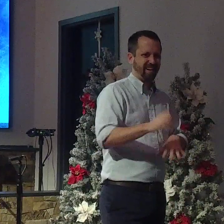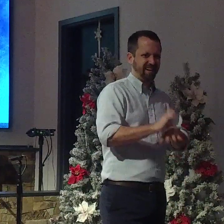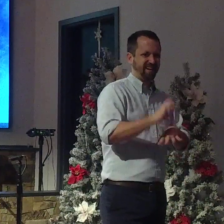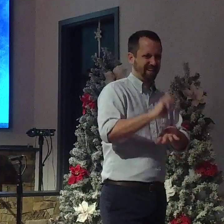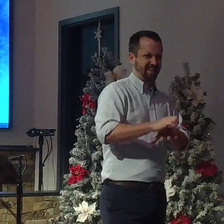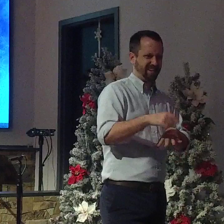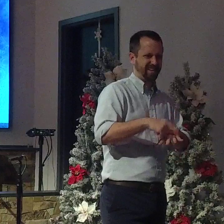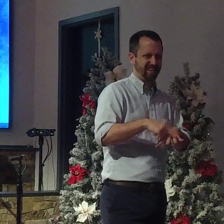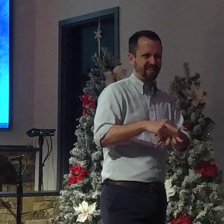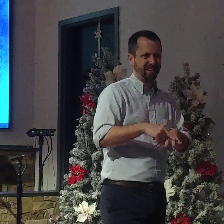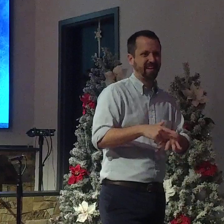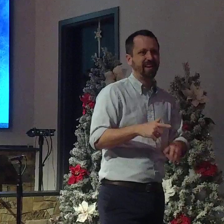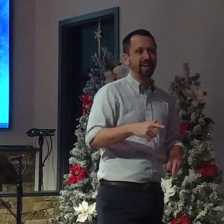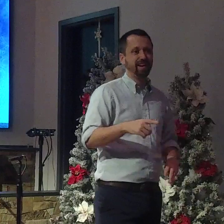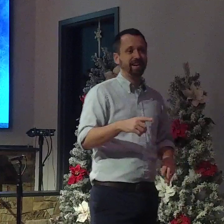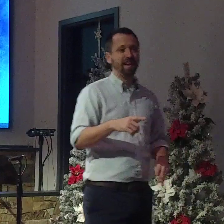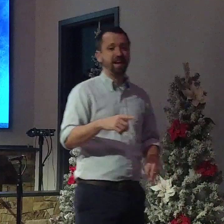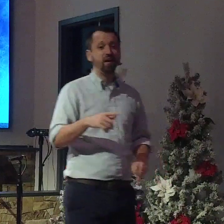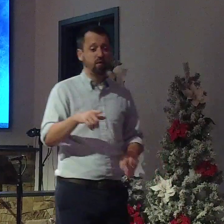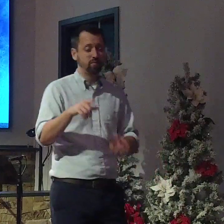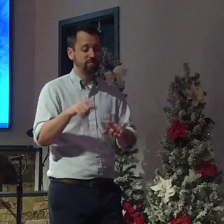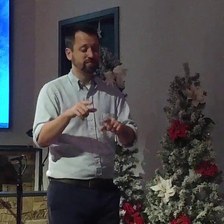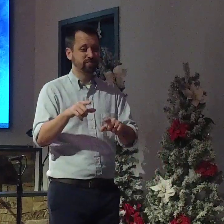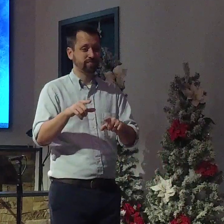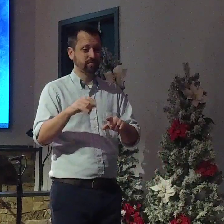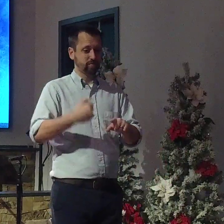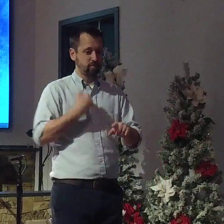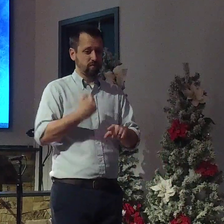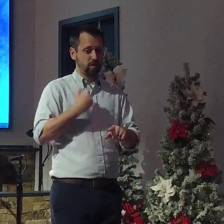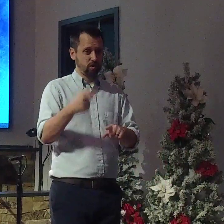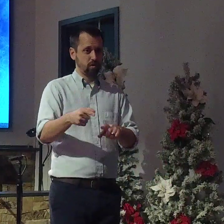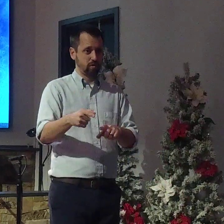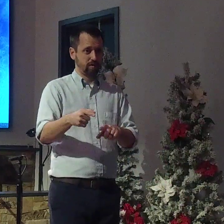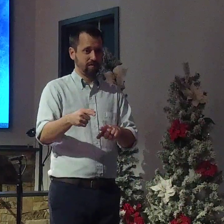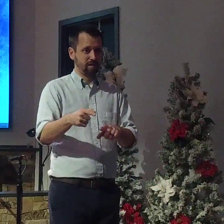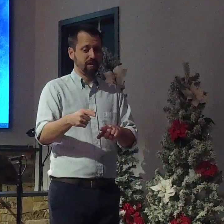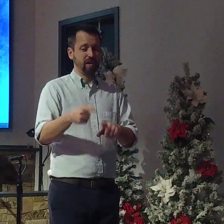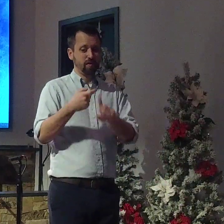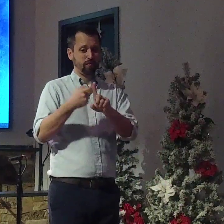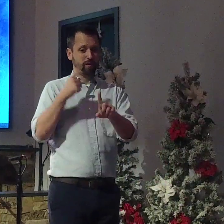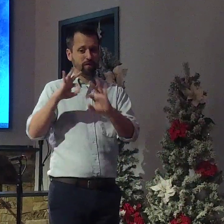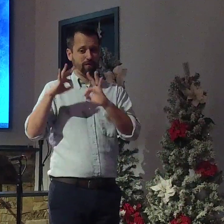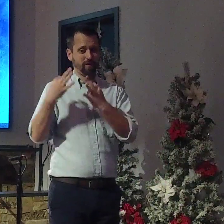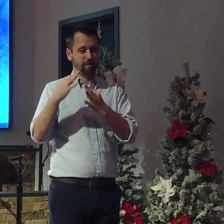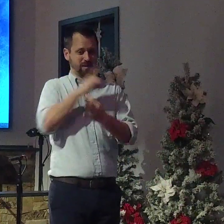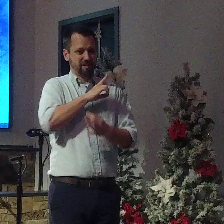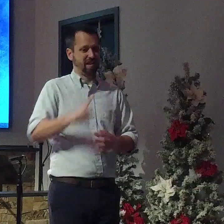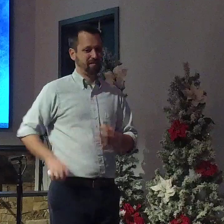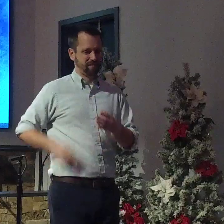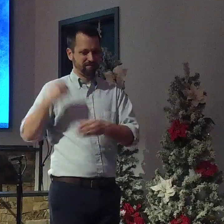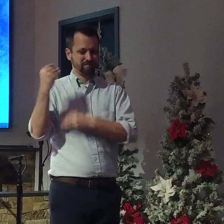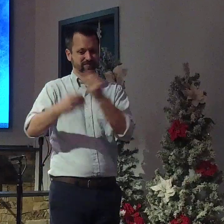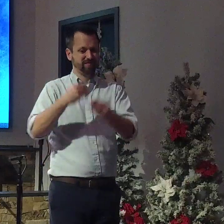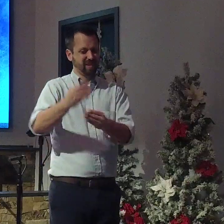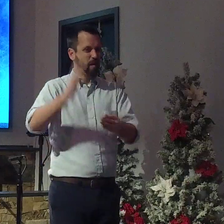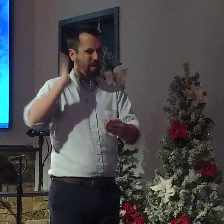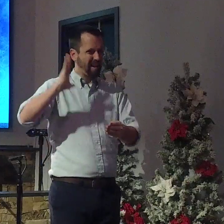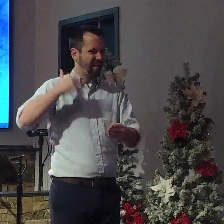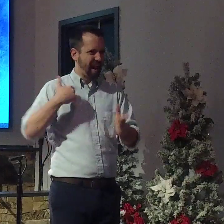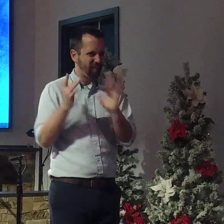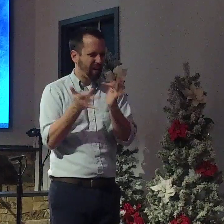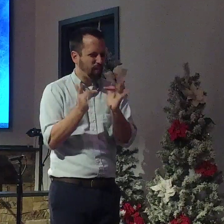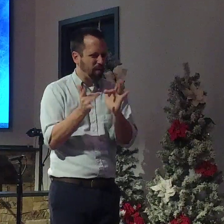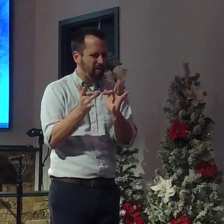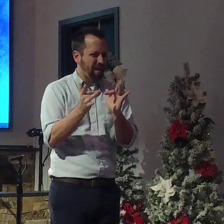David's hometown. Bethlehem is where David was anointed by the Old Testament prophet Samuel